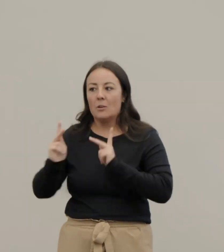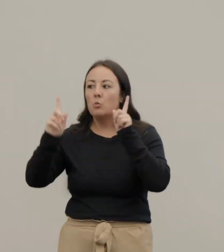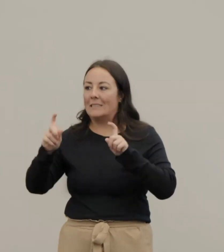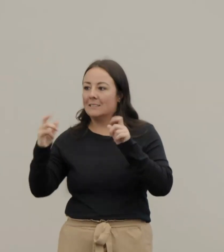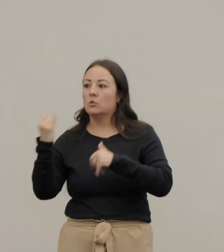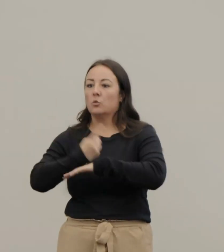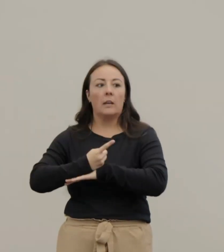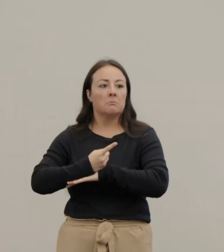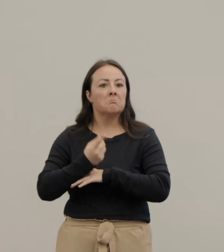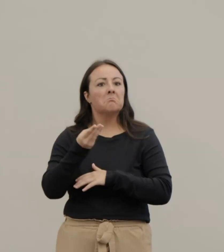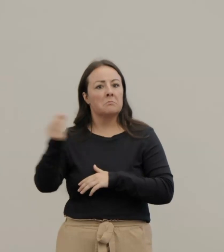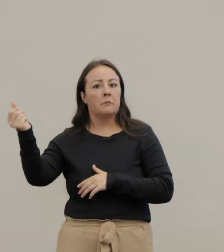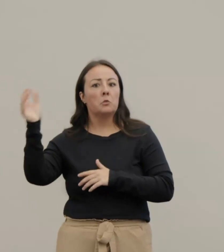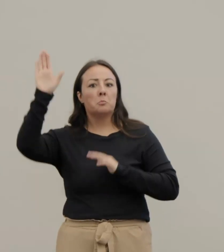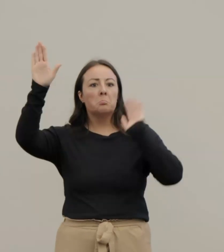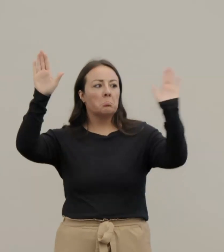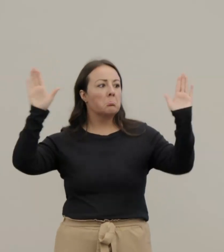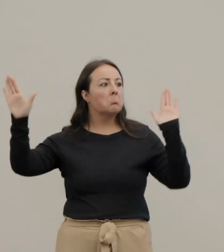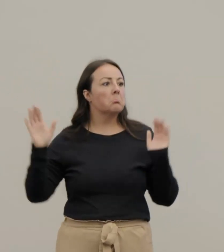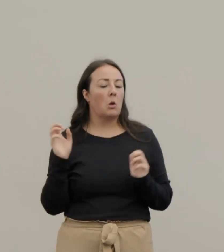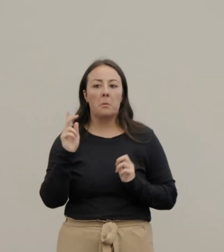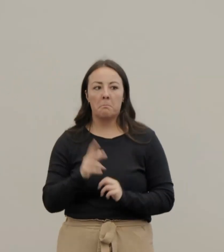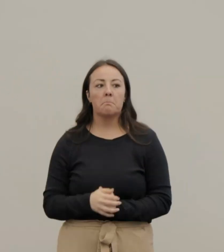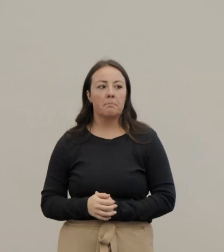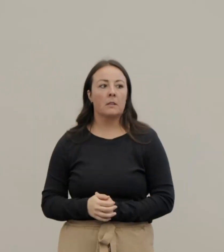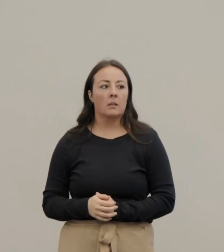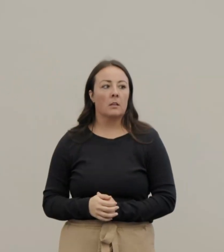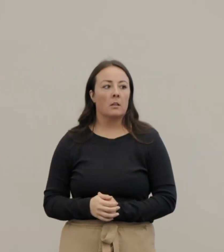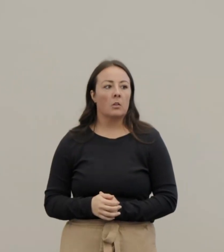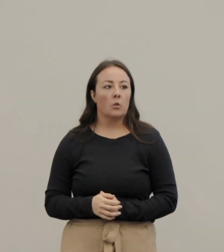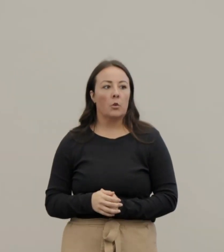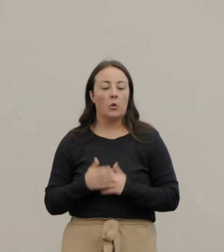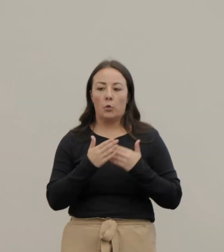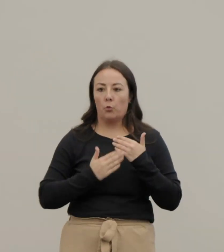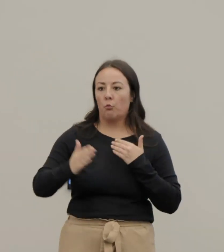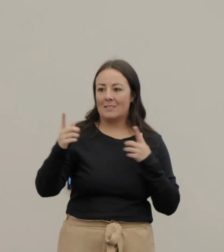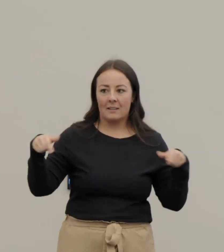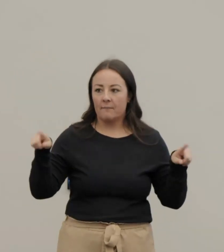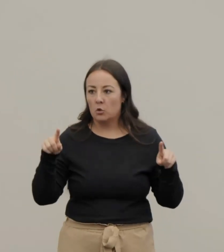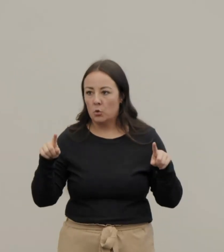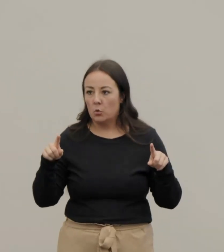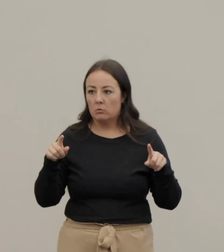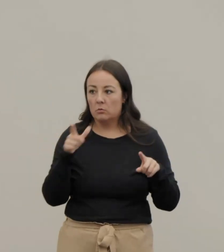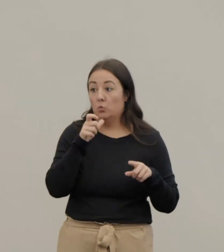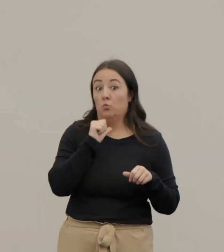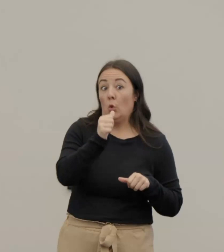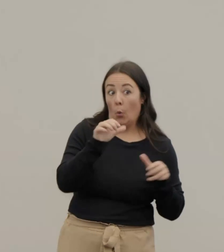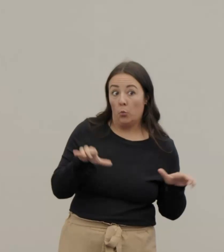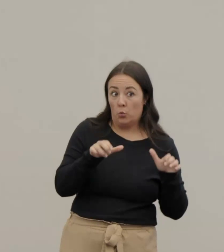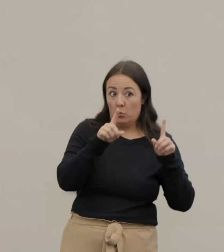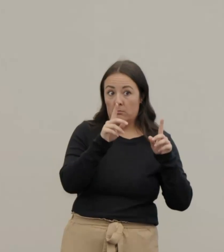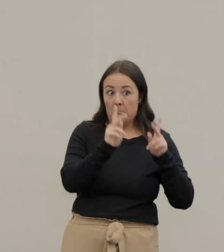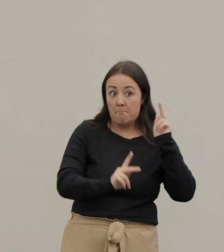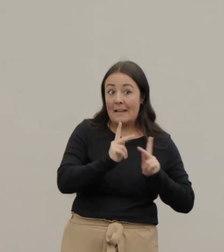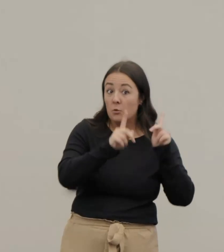hands. Okay. The rest of you, I'm curious, or do you not do manual testing because you